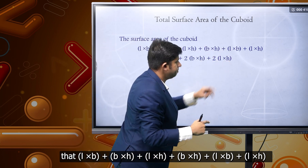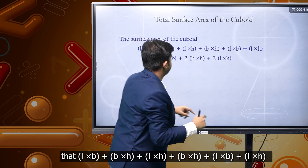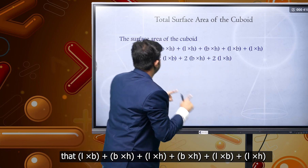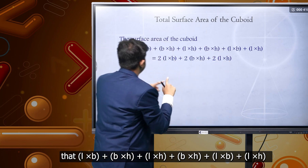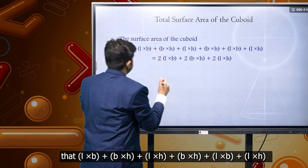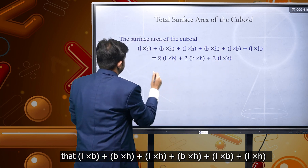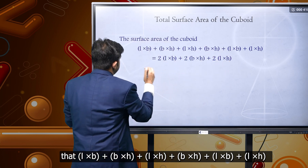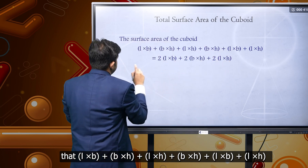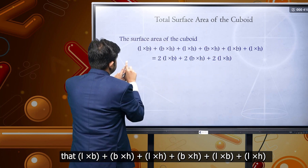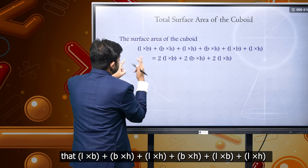plus L into H.